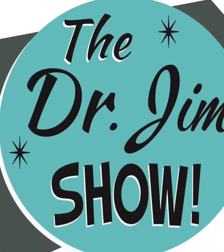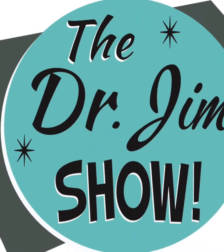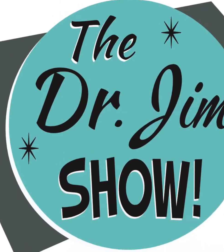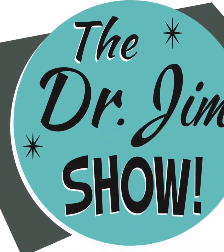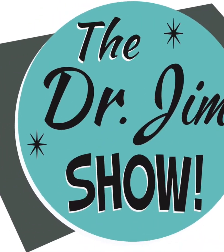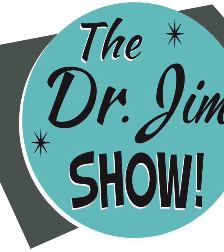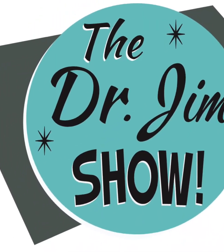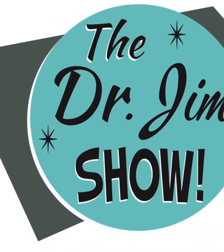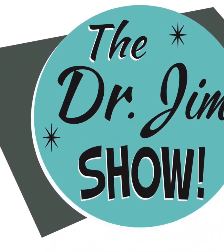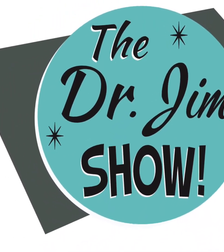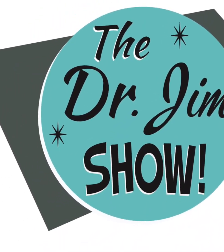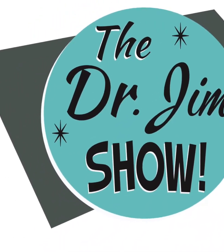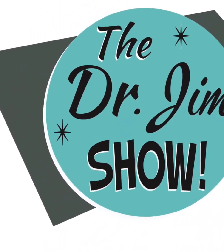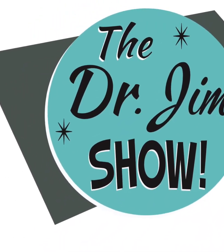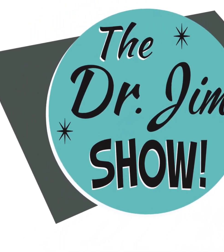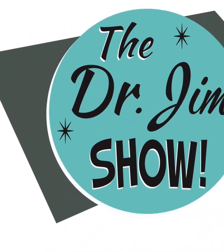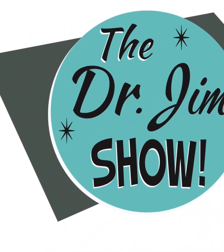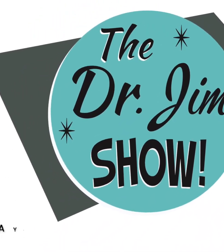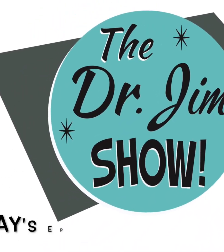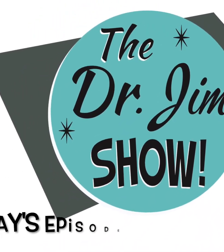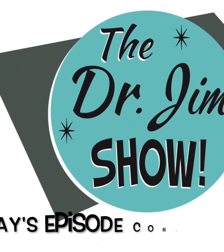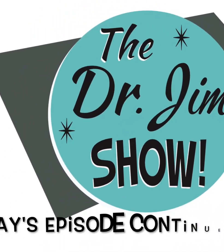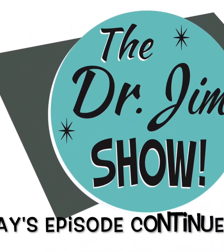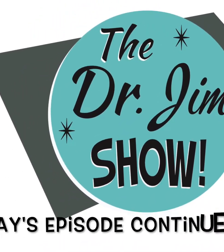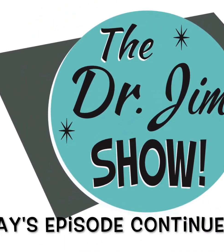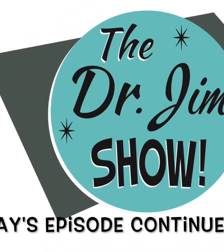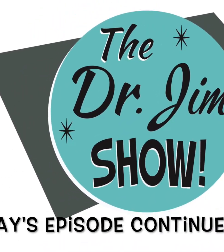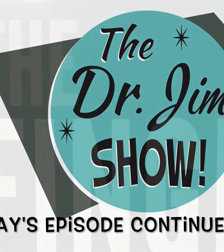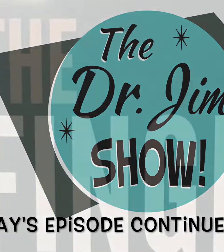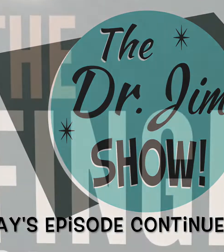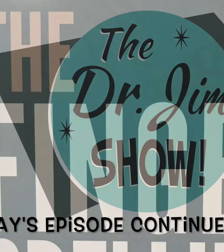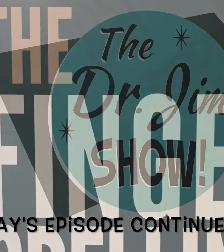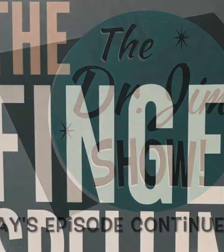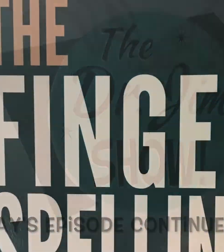It's the Dr. Jim Show. Today's episode continues with